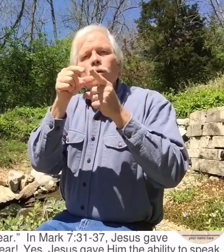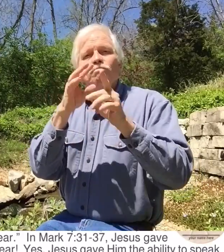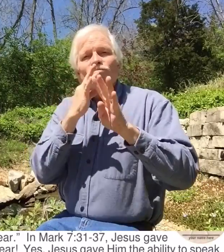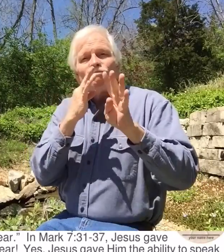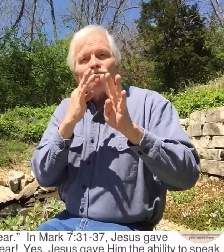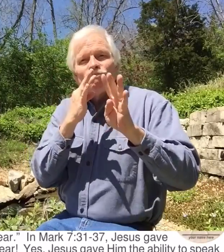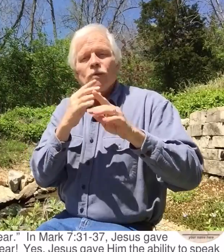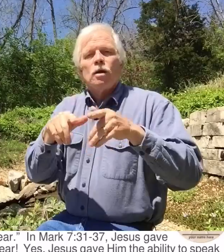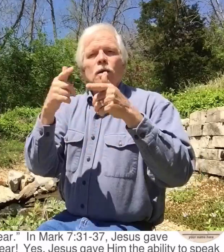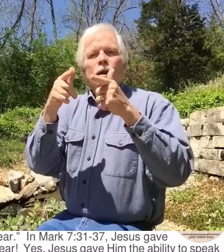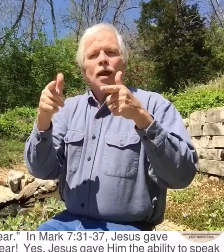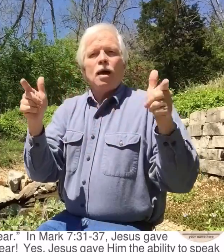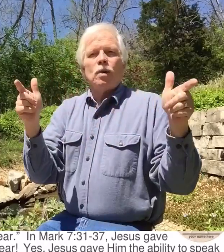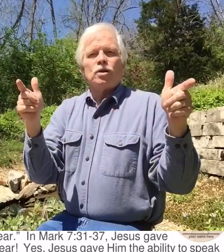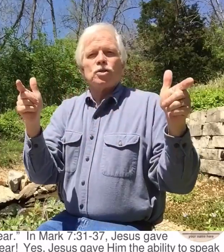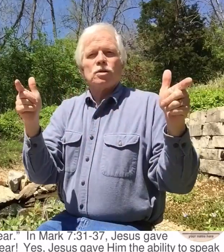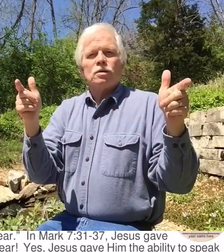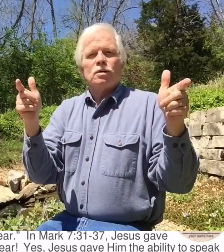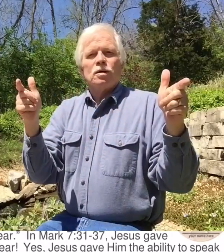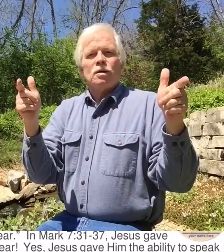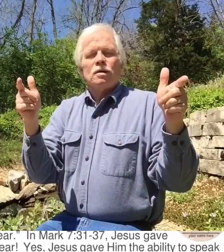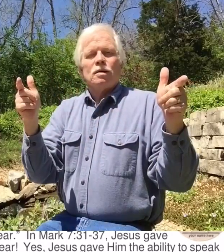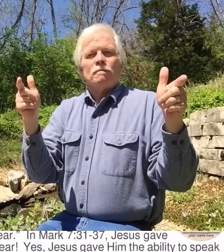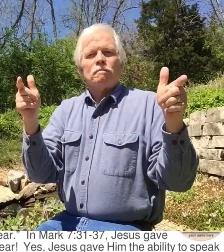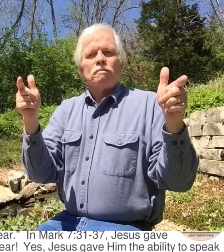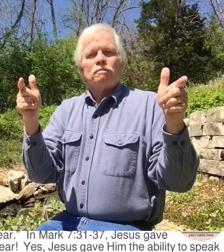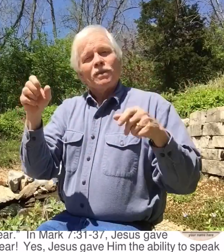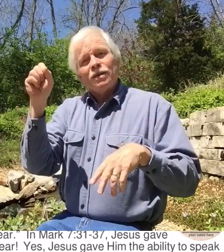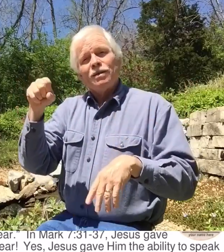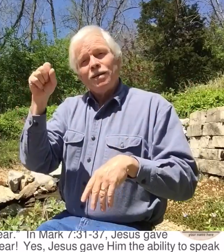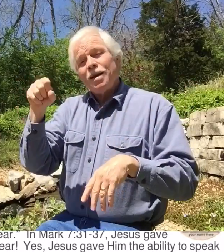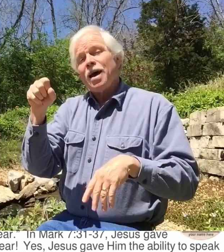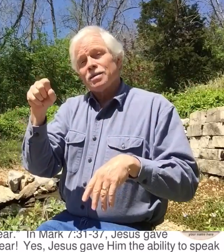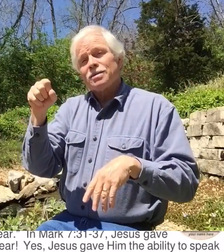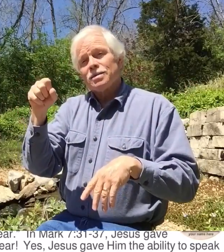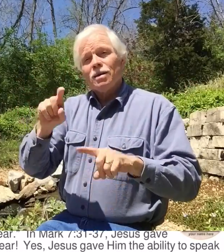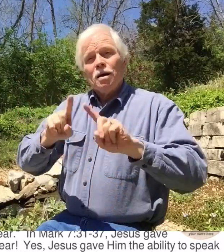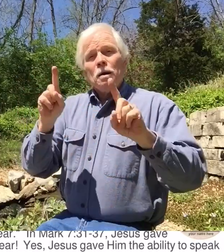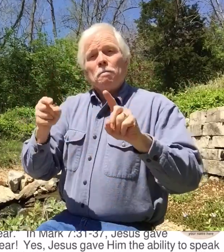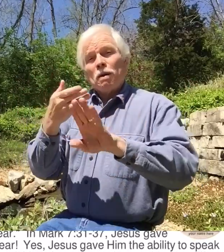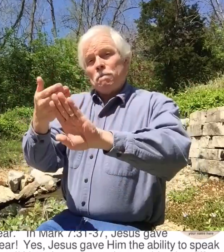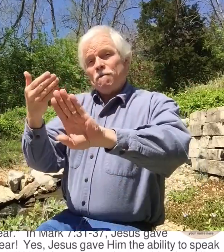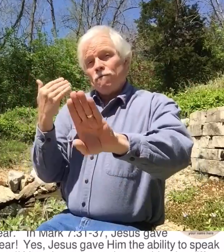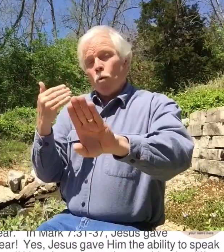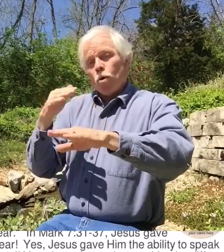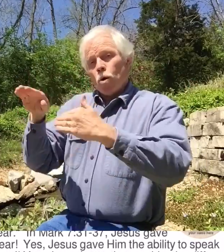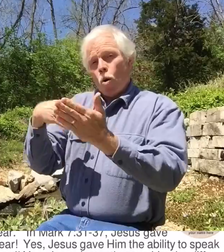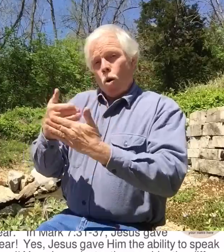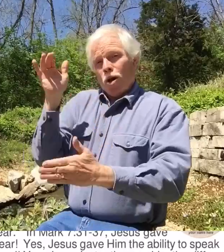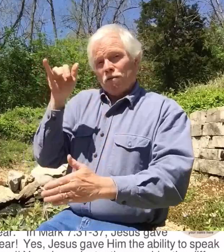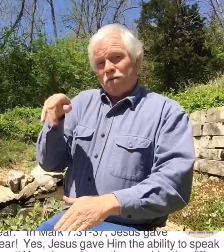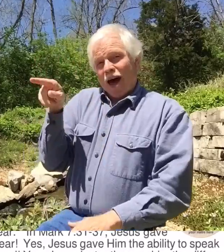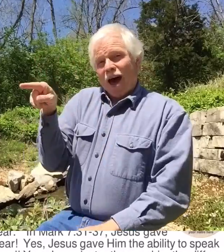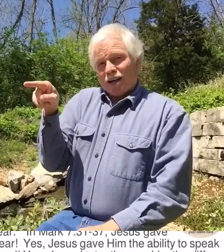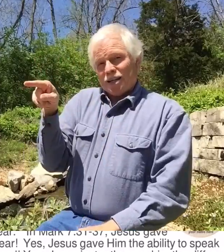language yes but before all of that